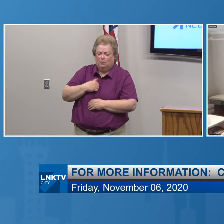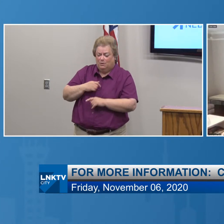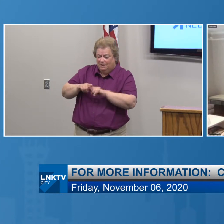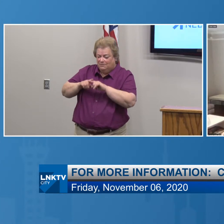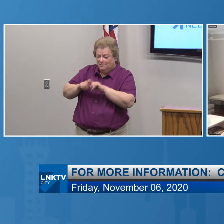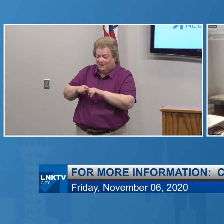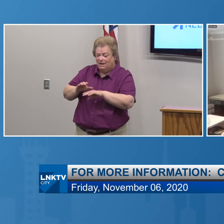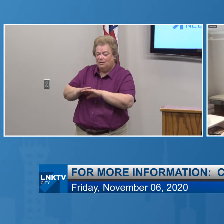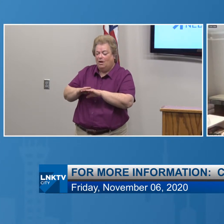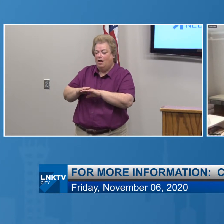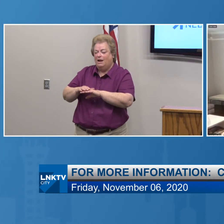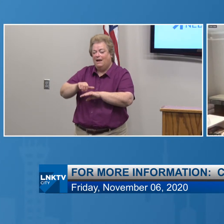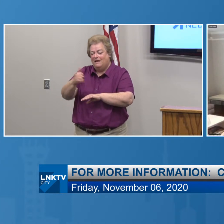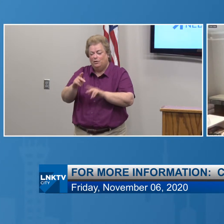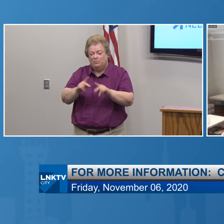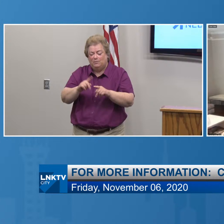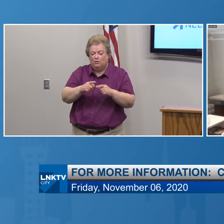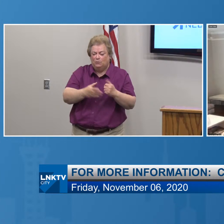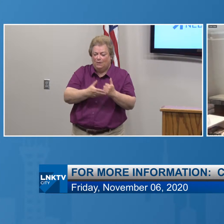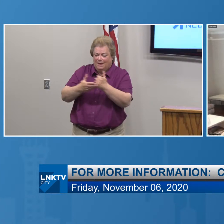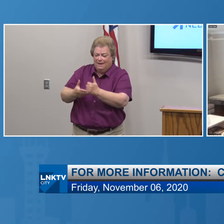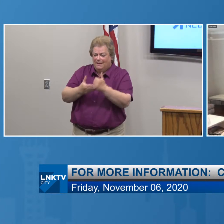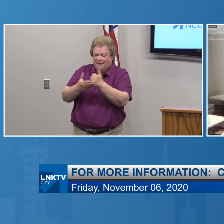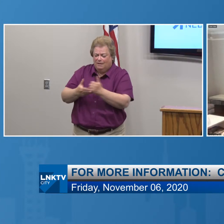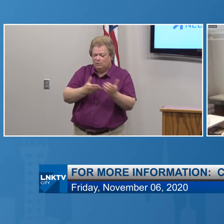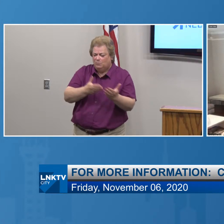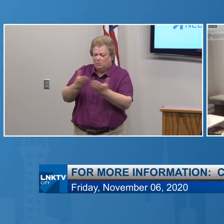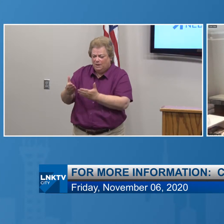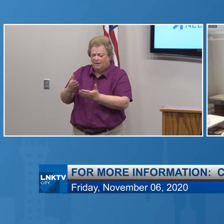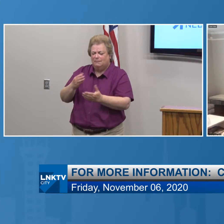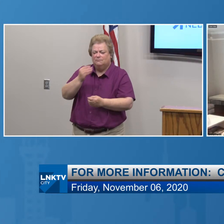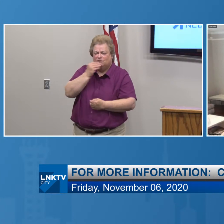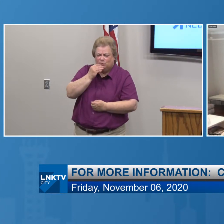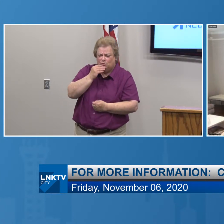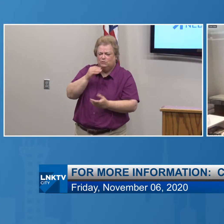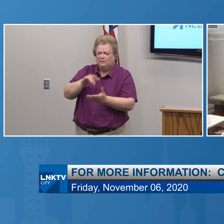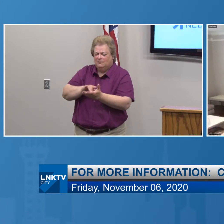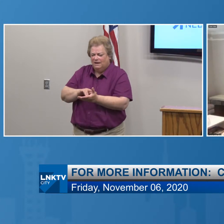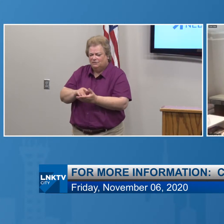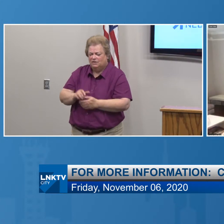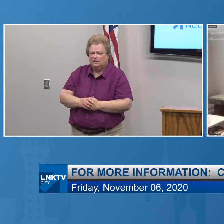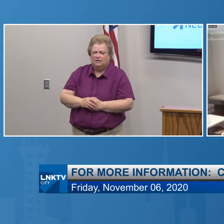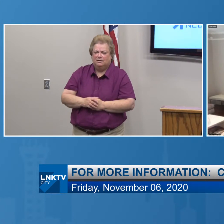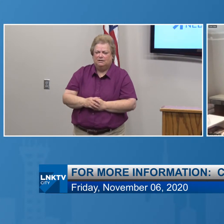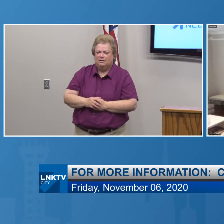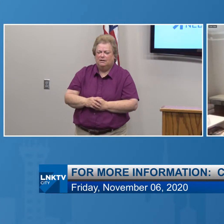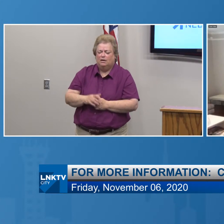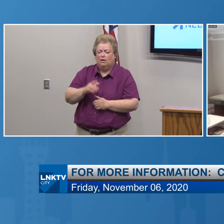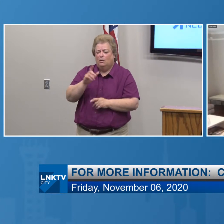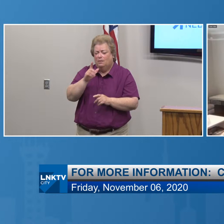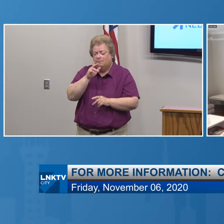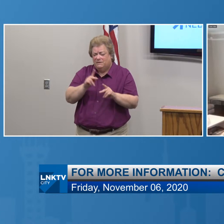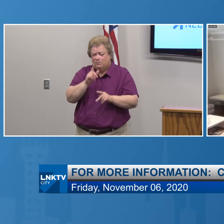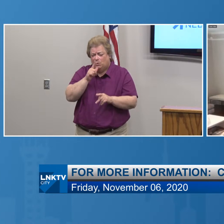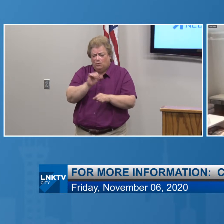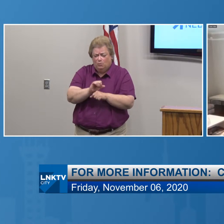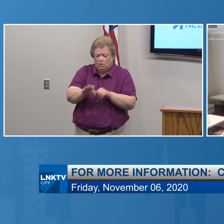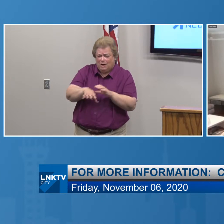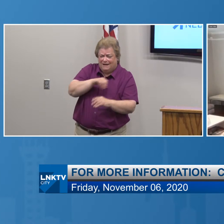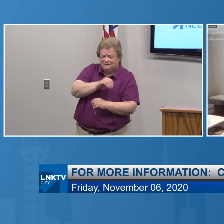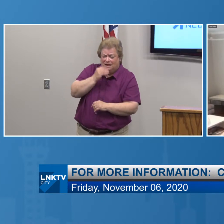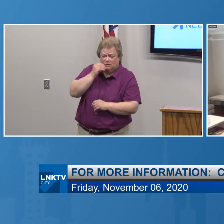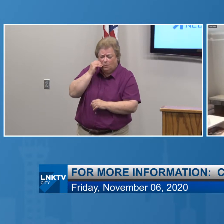outside the home, such as groceries and medications. Distance from those in your household who work outside the home, and wear a face